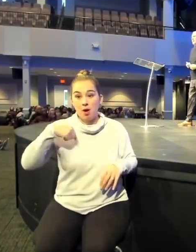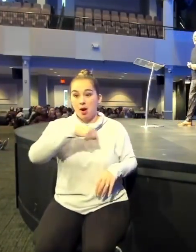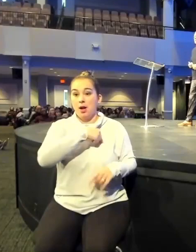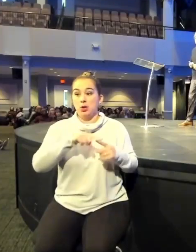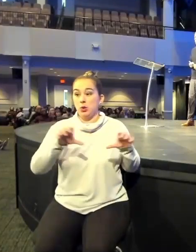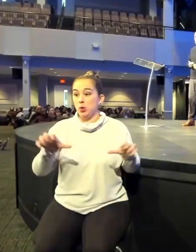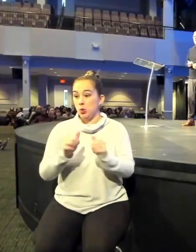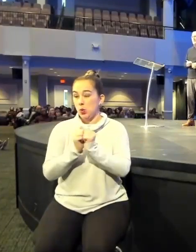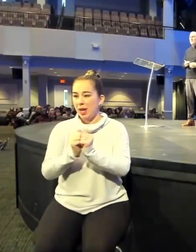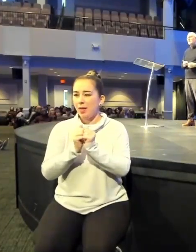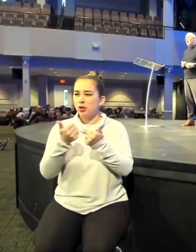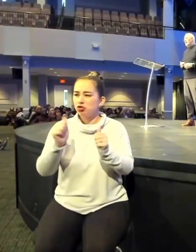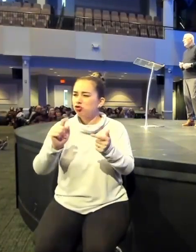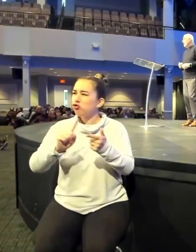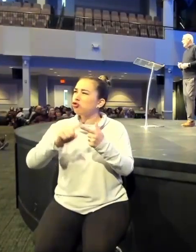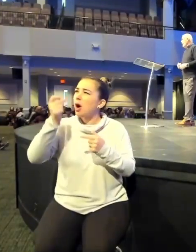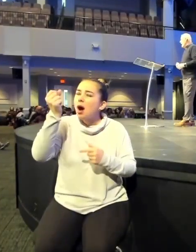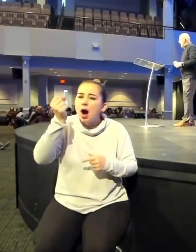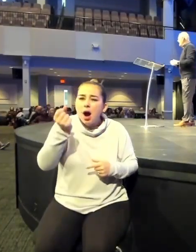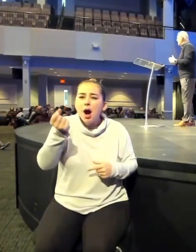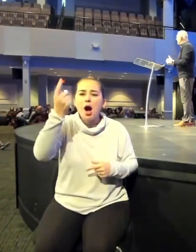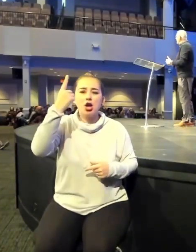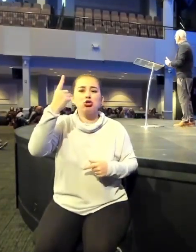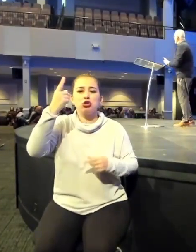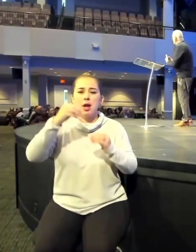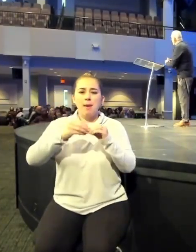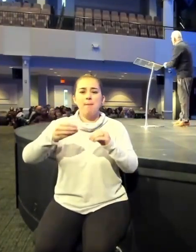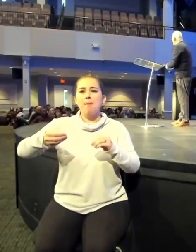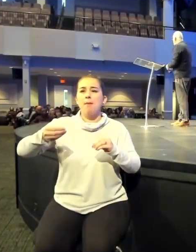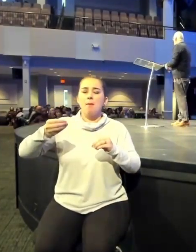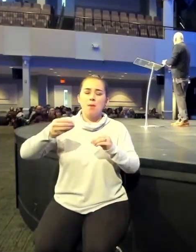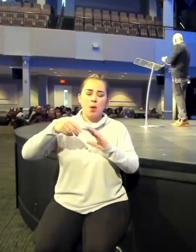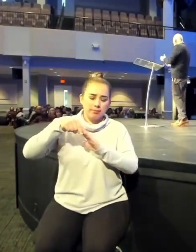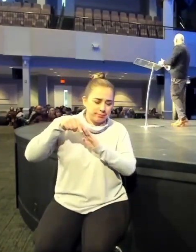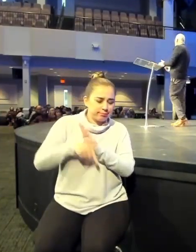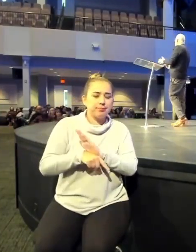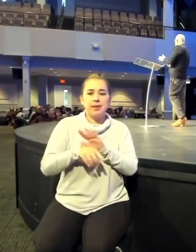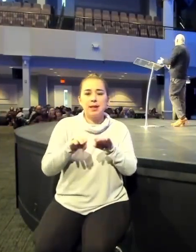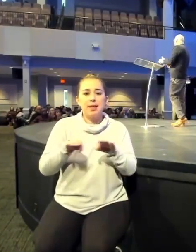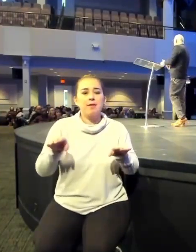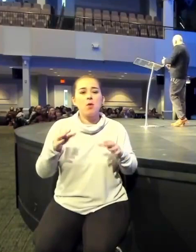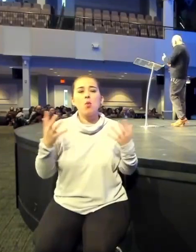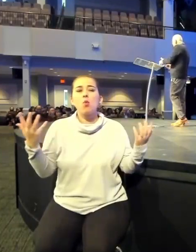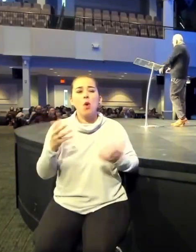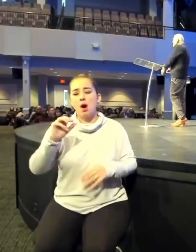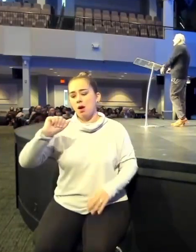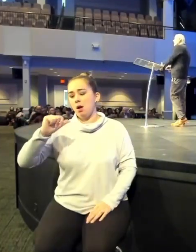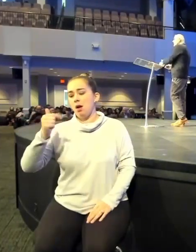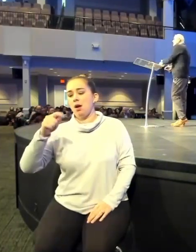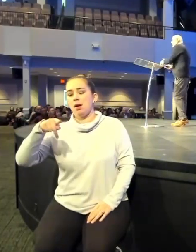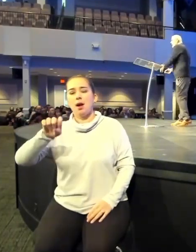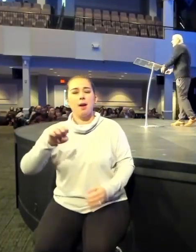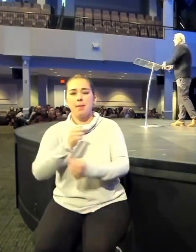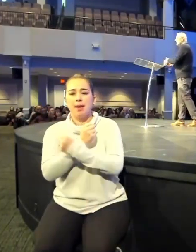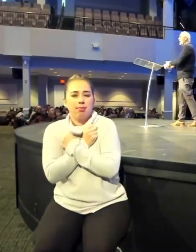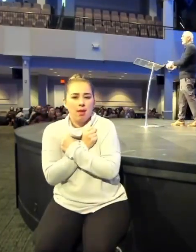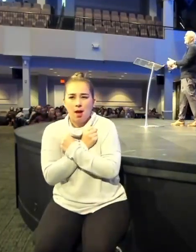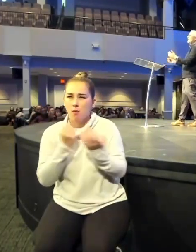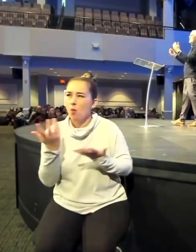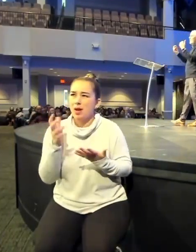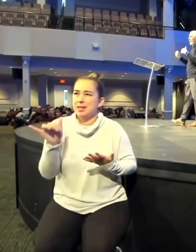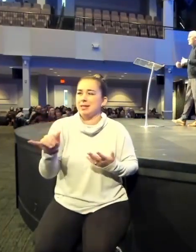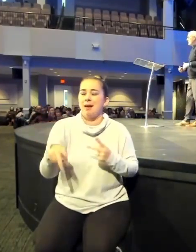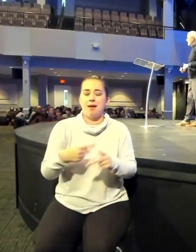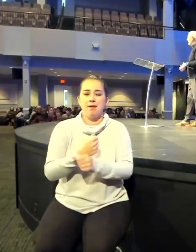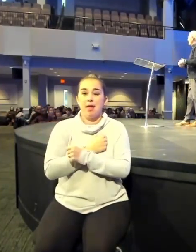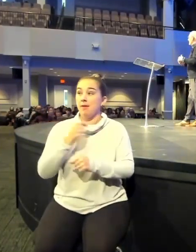together today, is to try to understand at a higher level, a deeper level, what this love is all about. What is this love of God? If